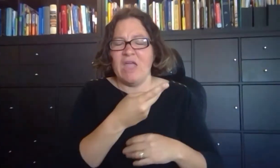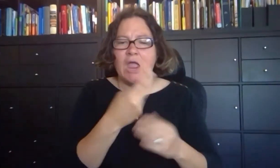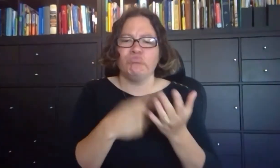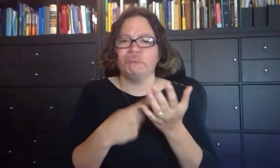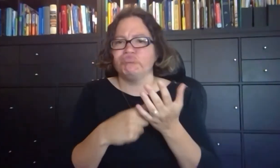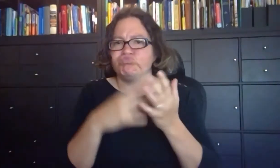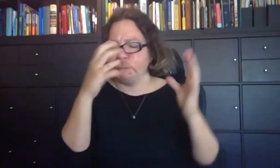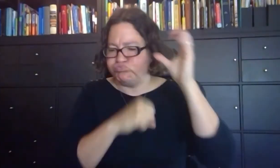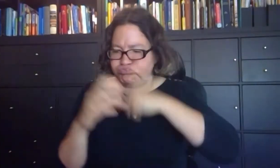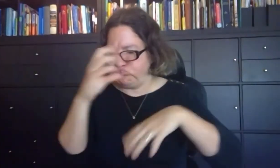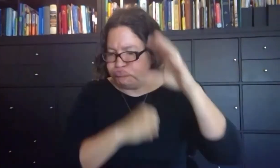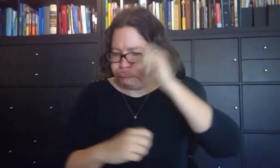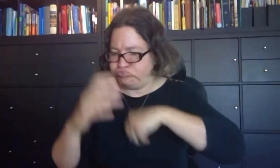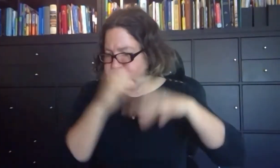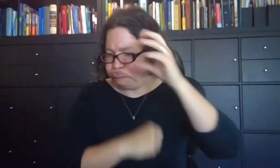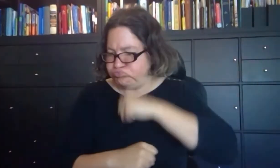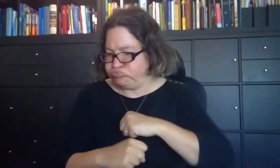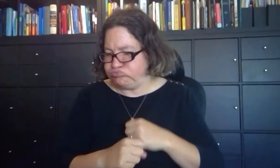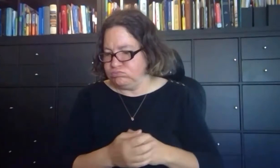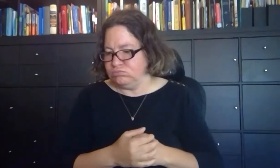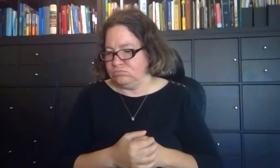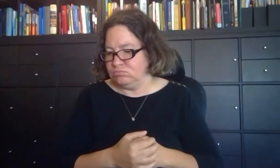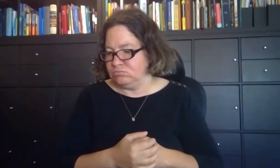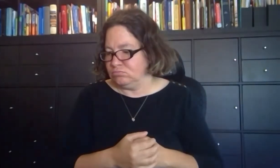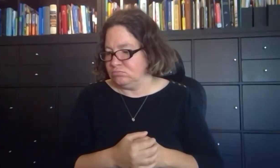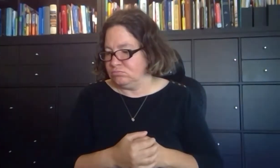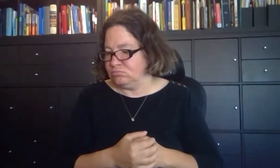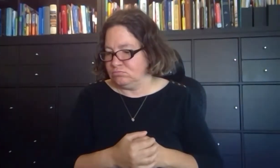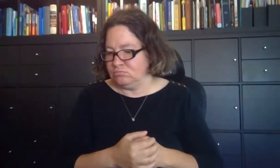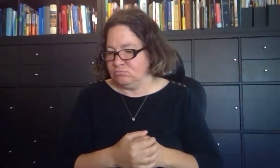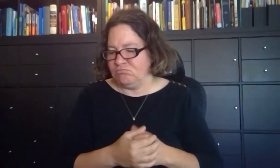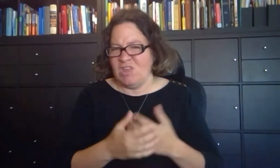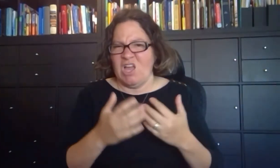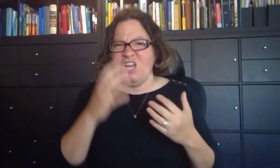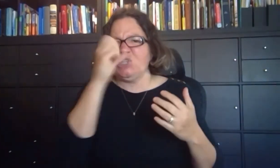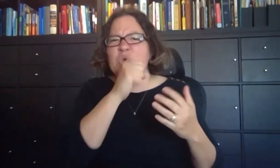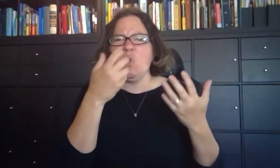Instead, they go on and on discussing someone else's suffering.